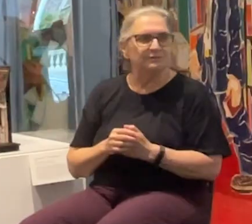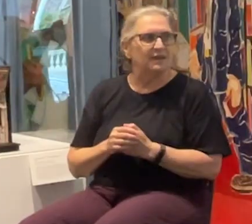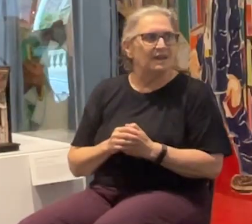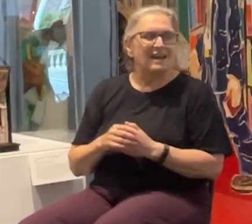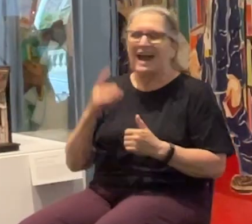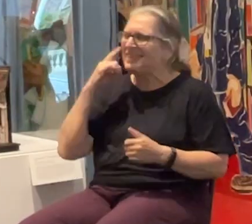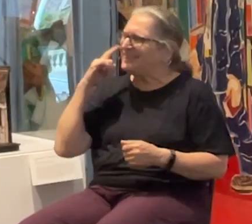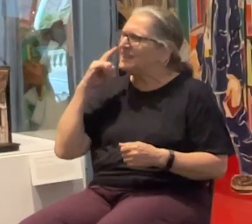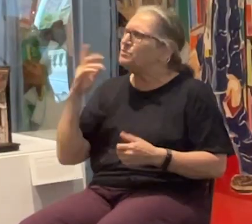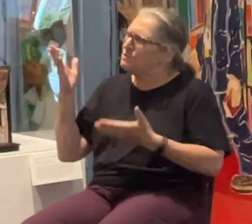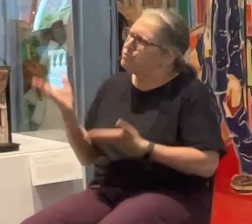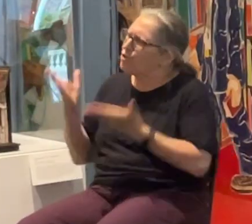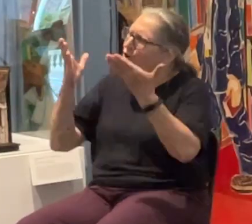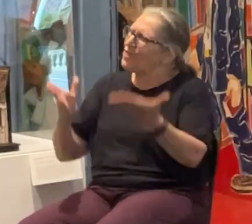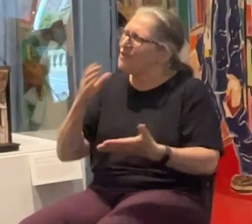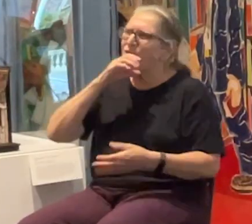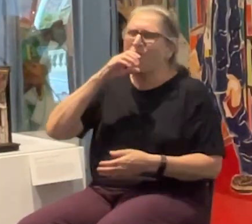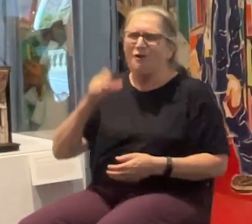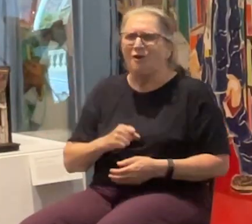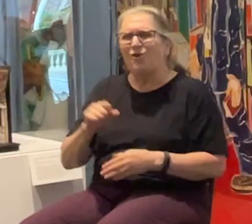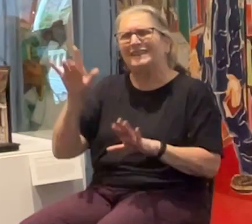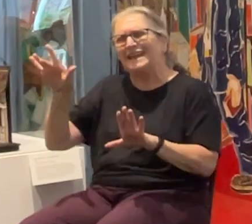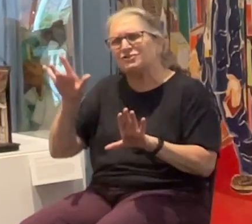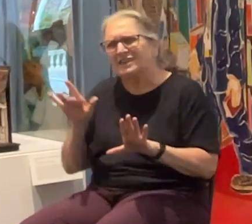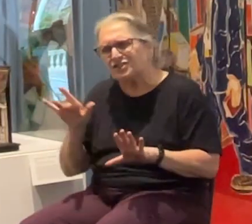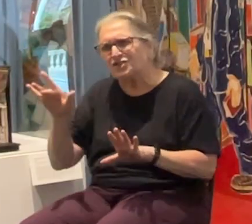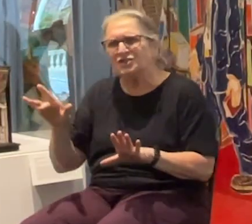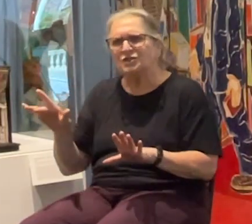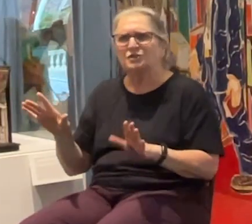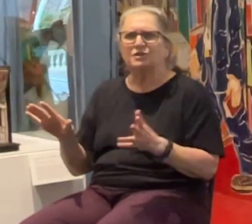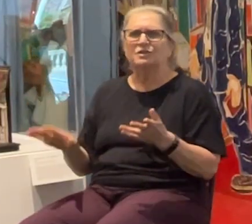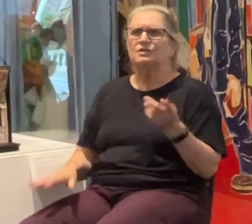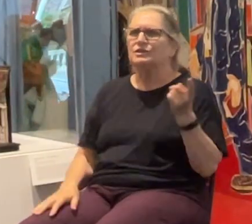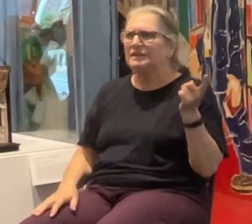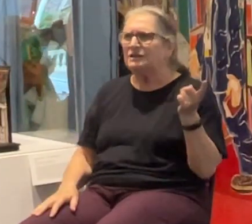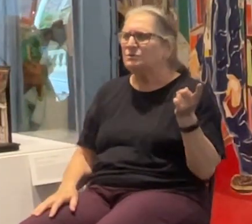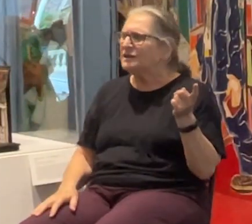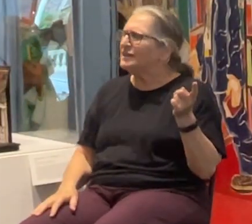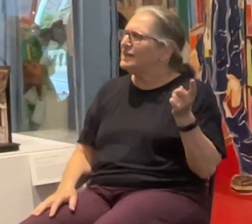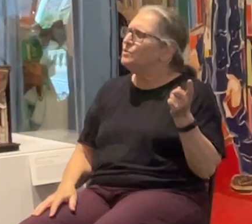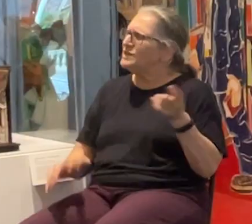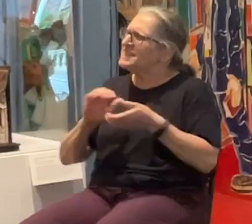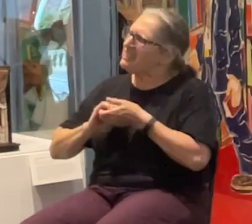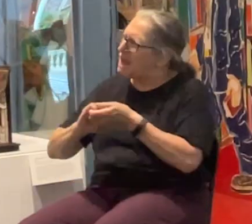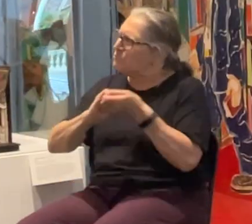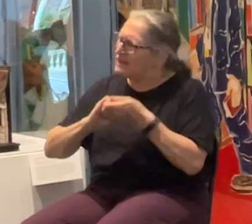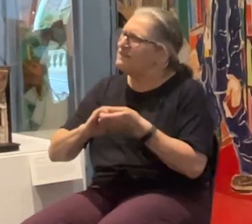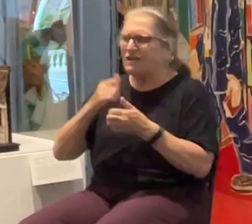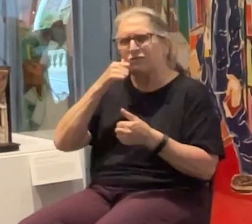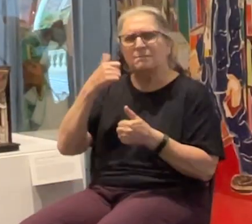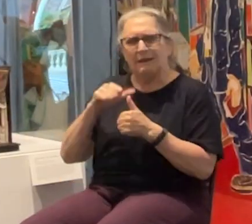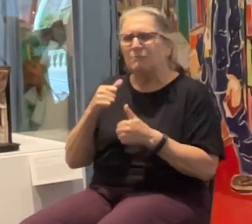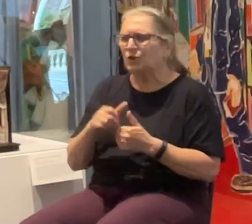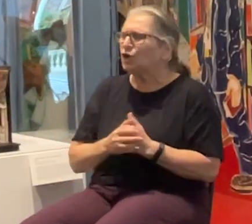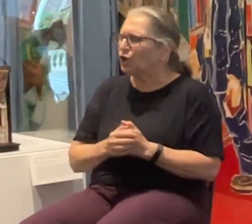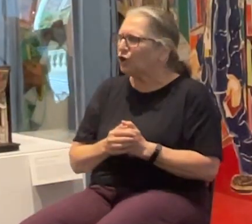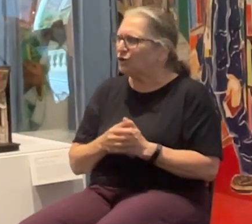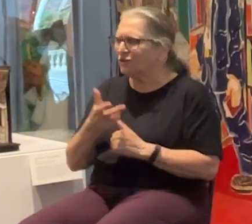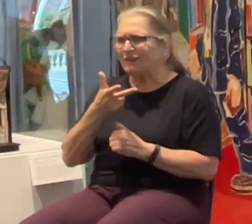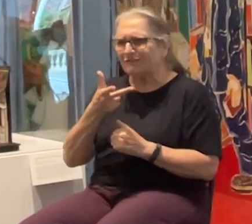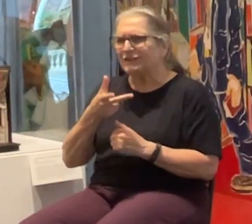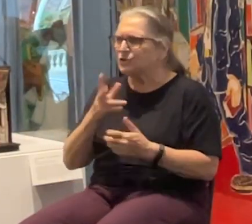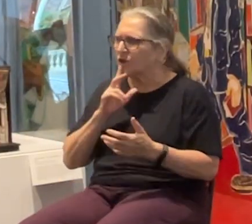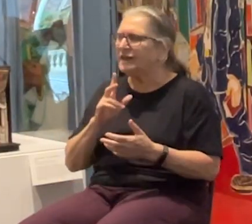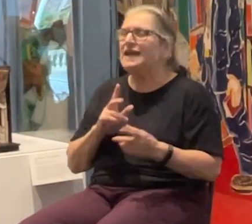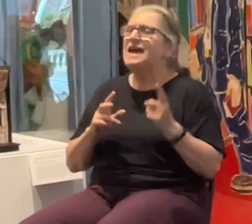the old cash register, or we talked about it, and that's when he talked to you. So it was very collaborative. I remember that's right then when he said,